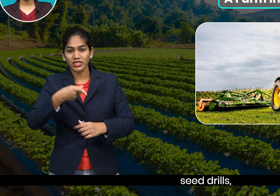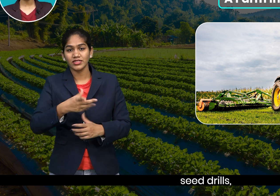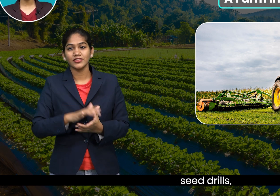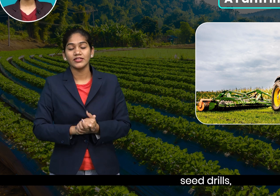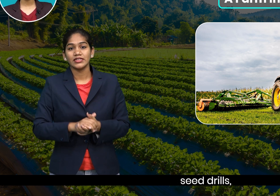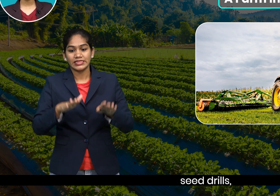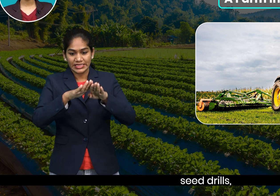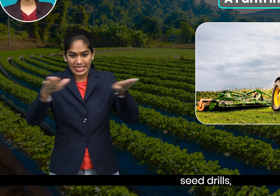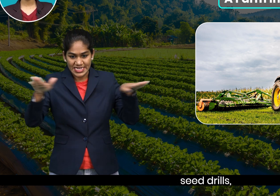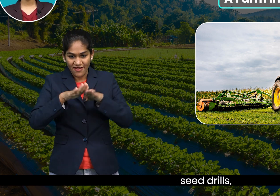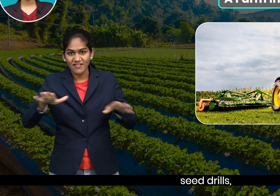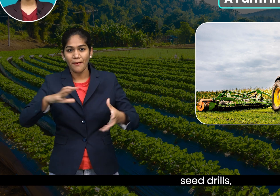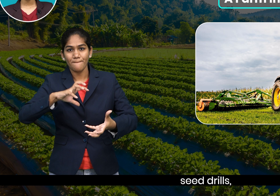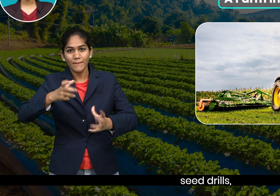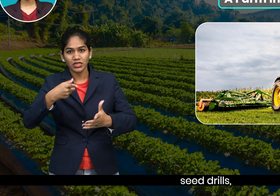leveler,